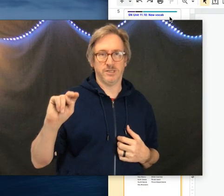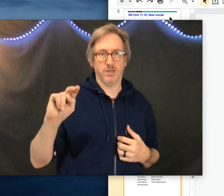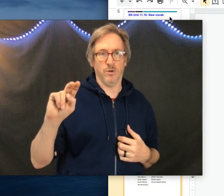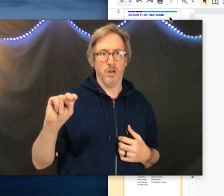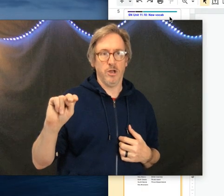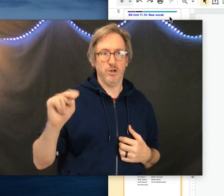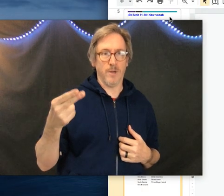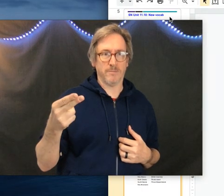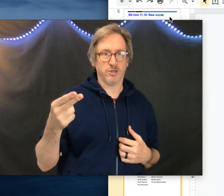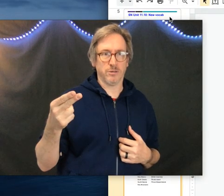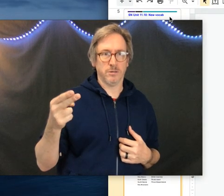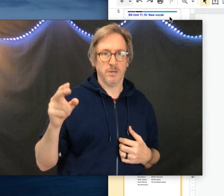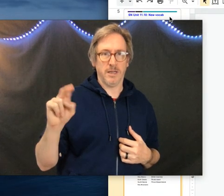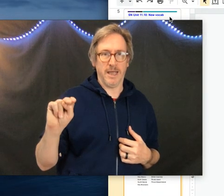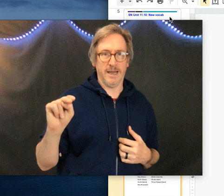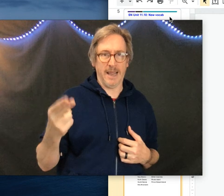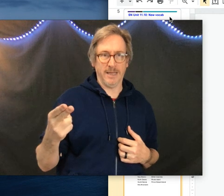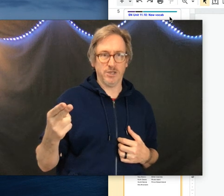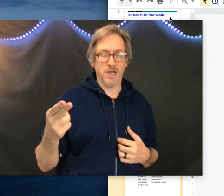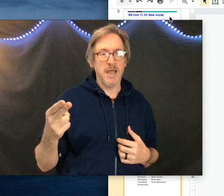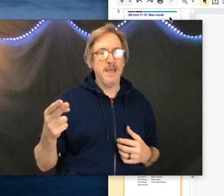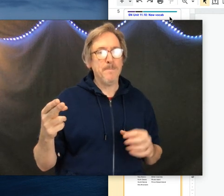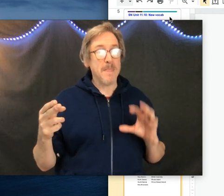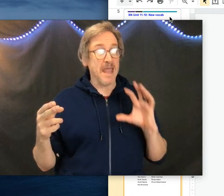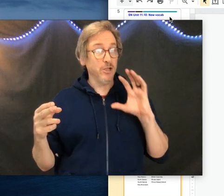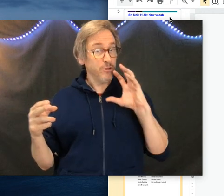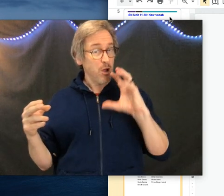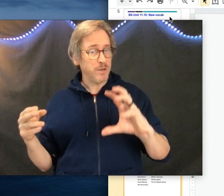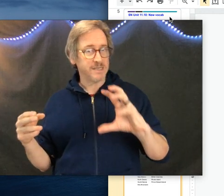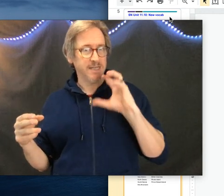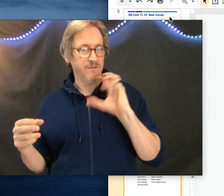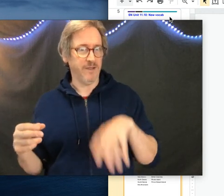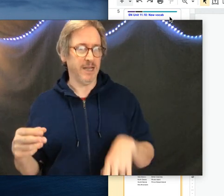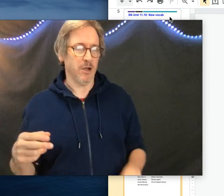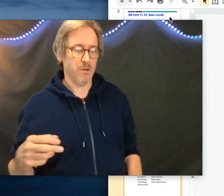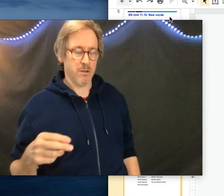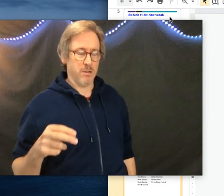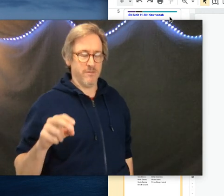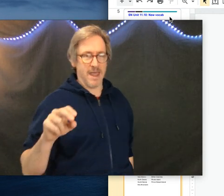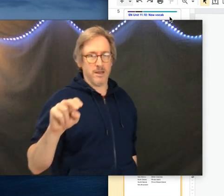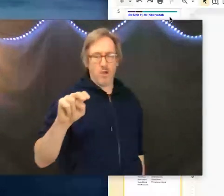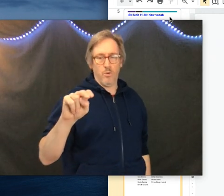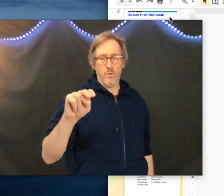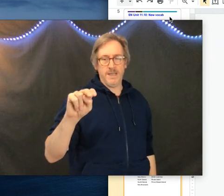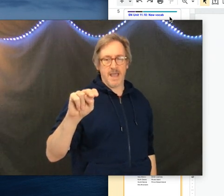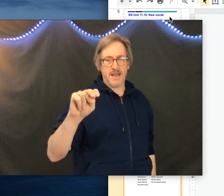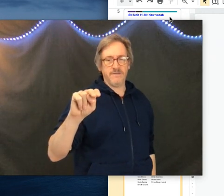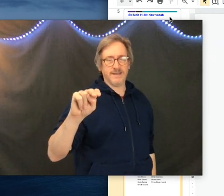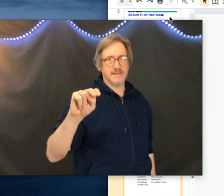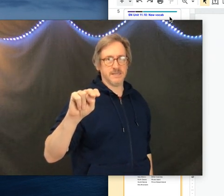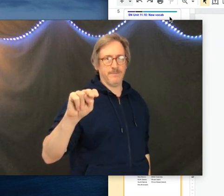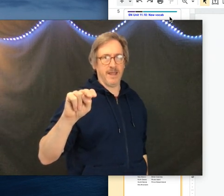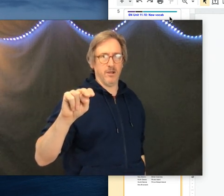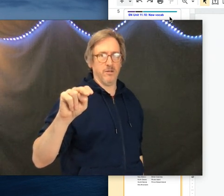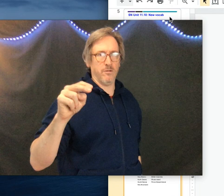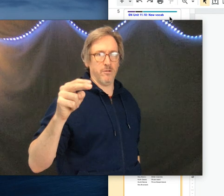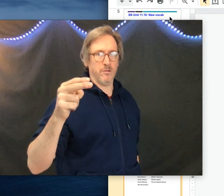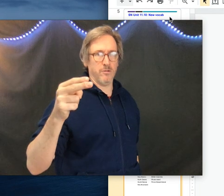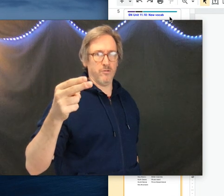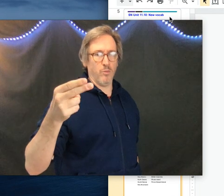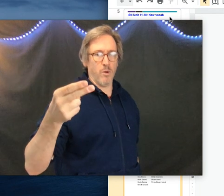initials. So New Hampshire, NH. And you'll notice in the video that we kind of